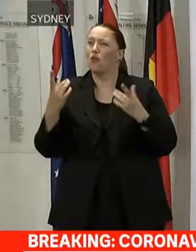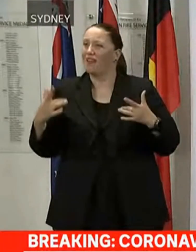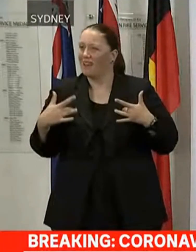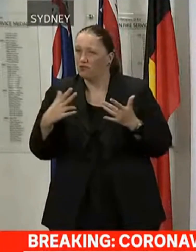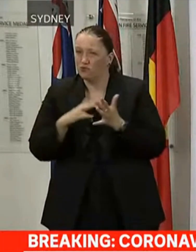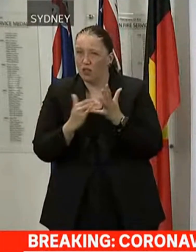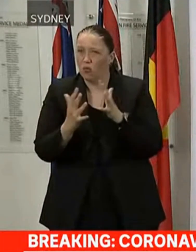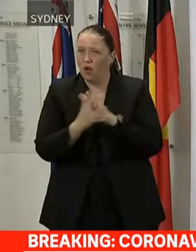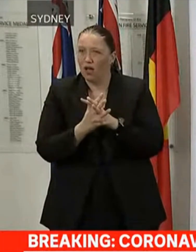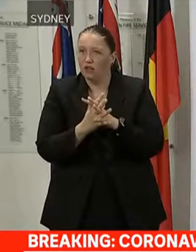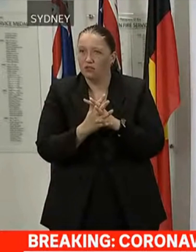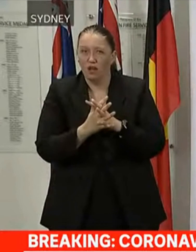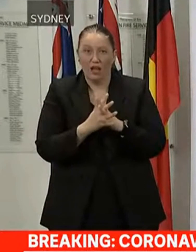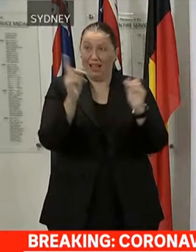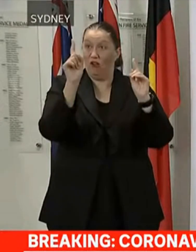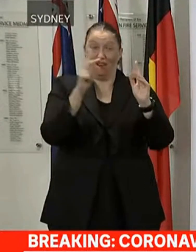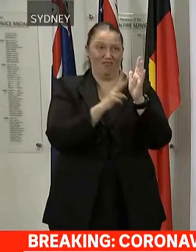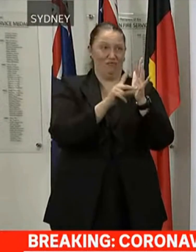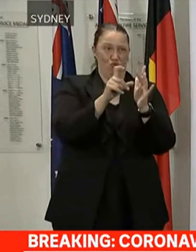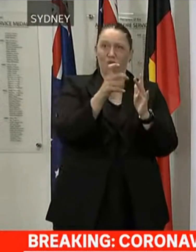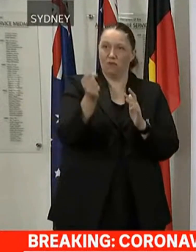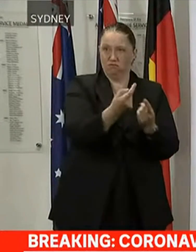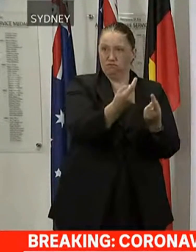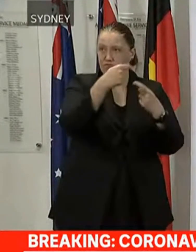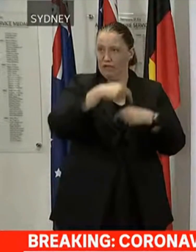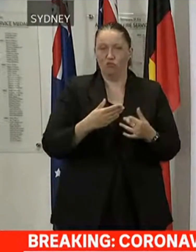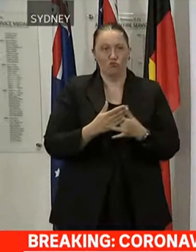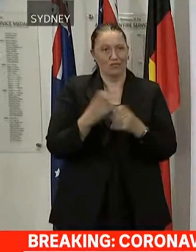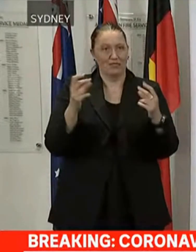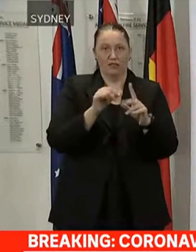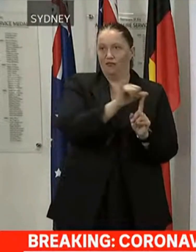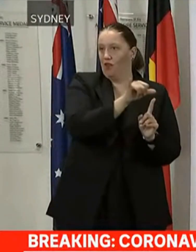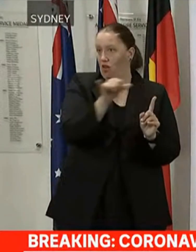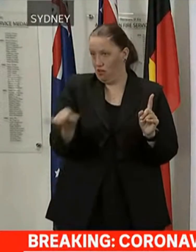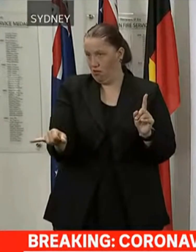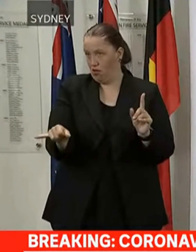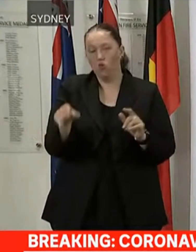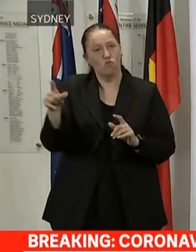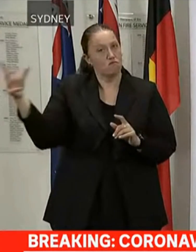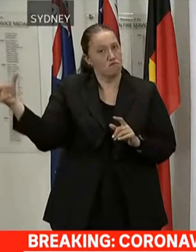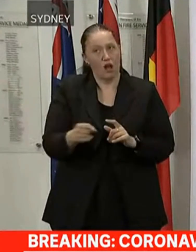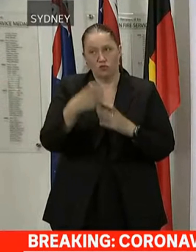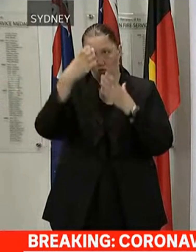from Victoria, who must come back through Sydney, yes, you do have to do hotel quarantine, that doesn't